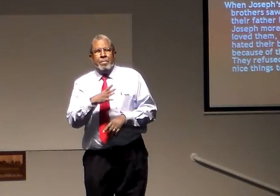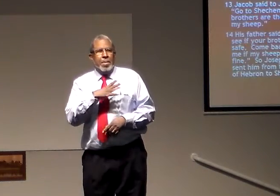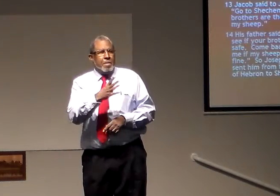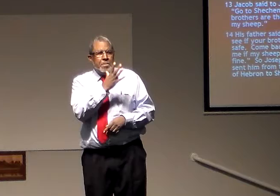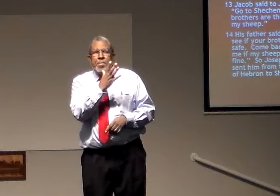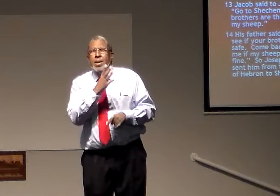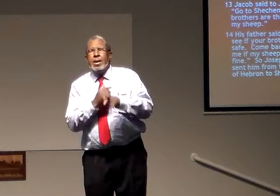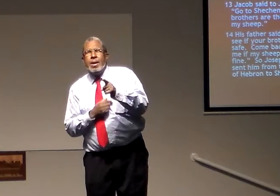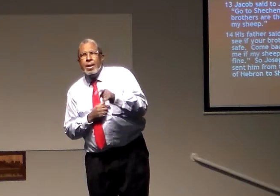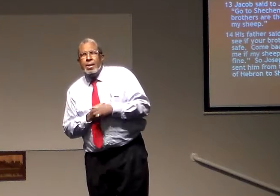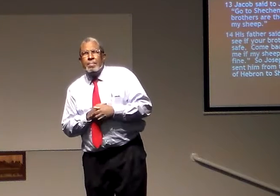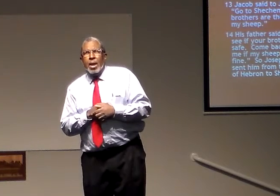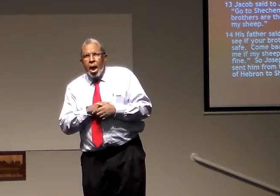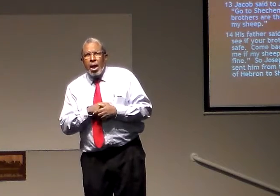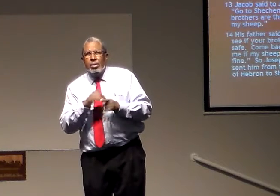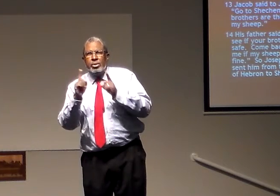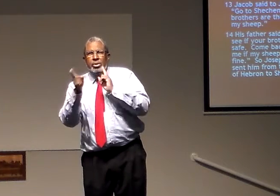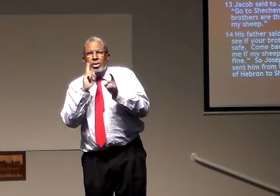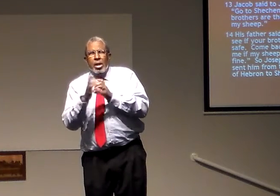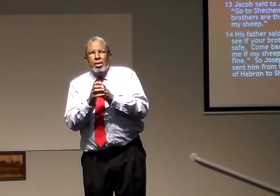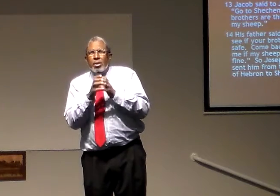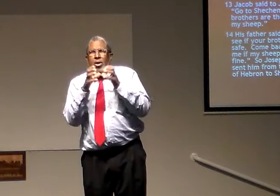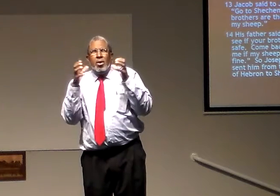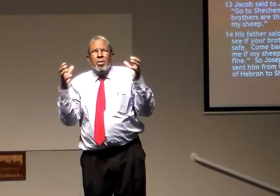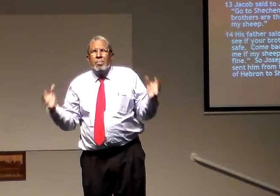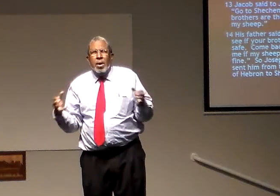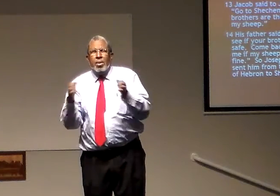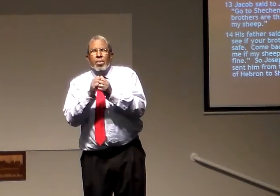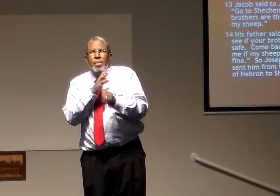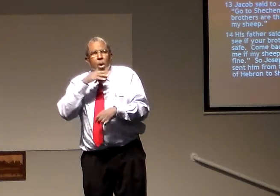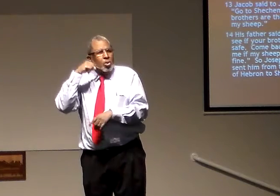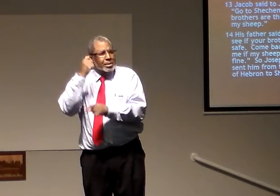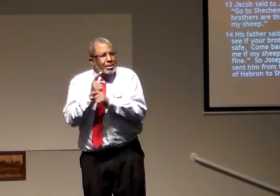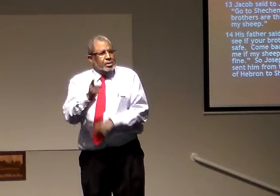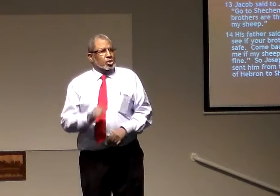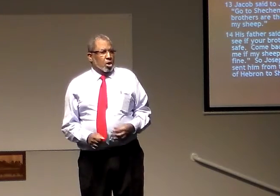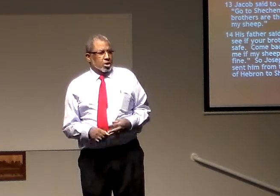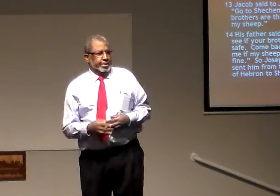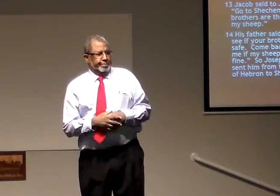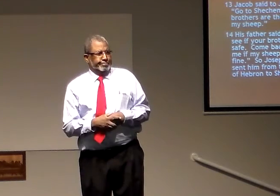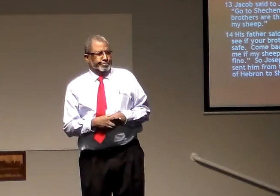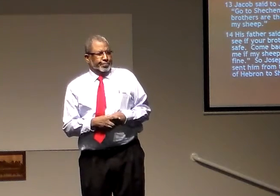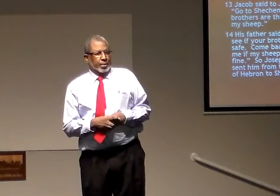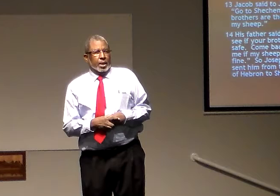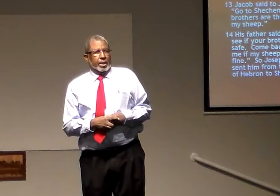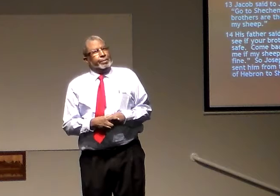But my mama said, oh, fine. So she said, you talk too much to my older sister.